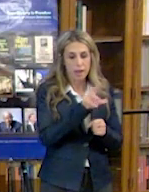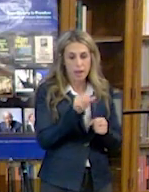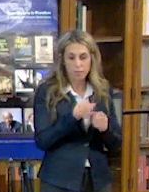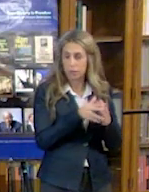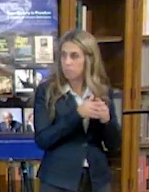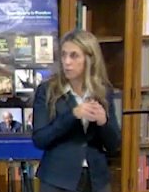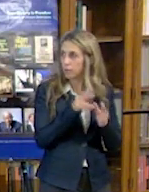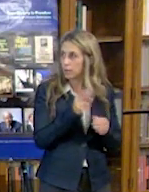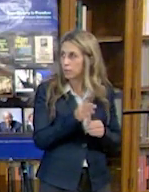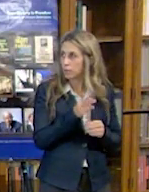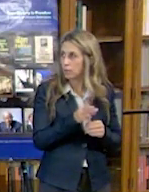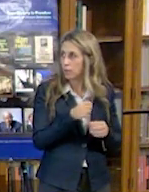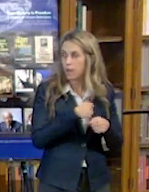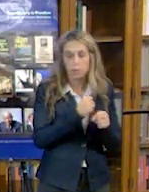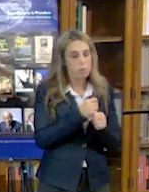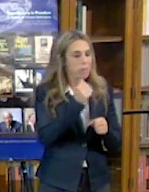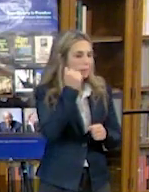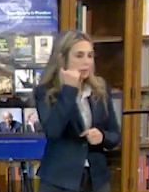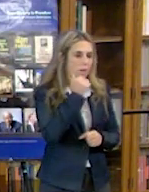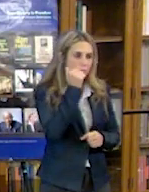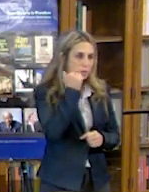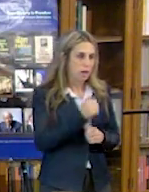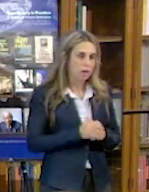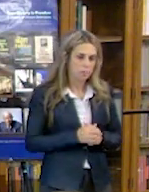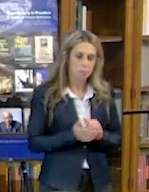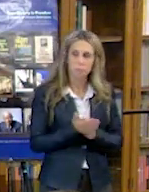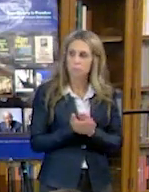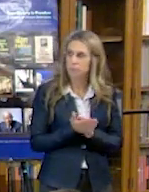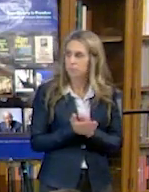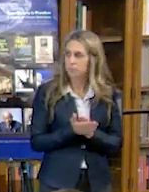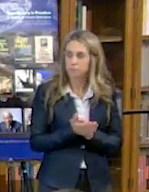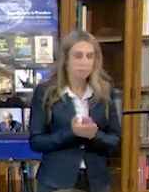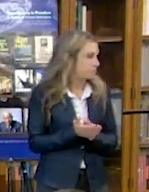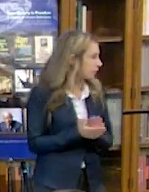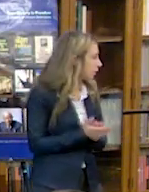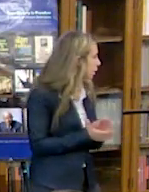history and remake it every day thank